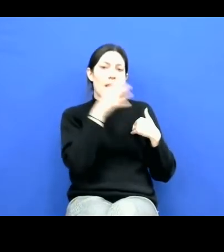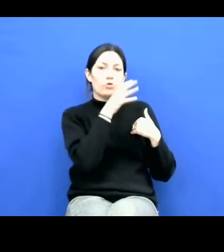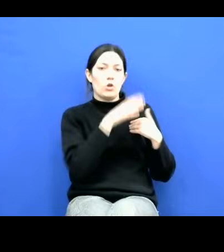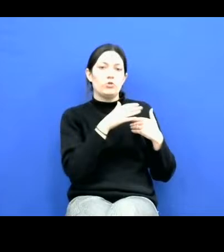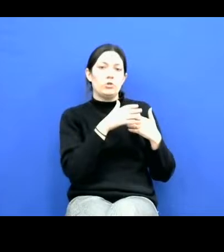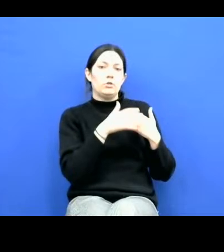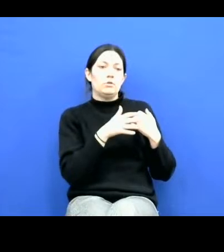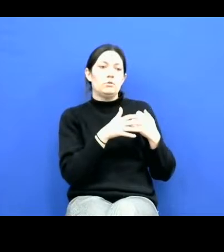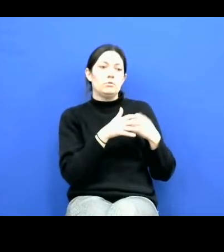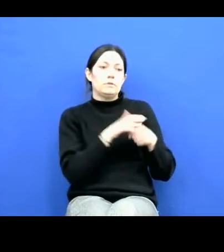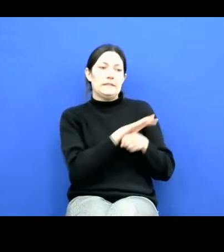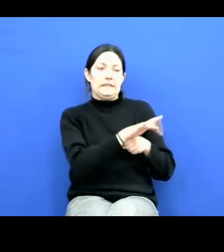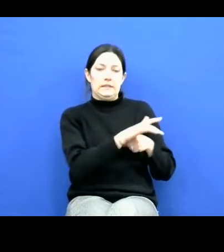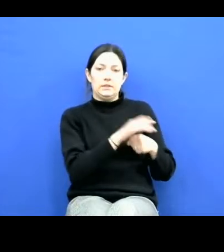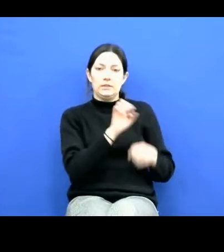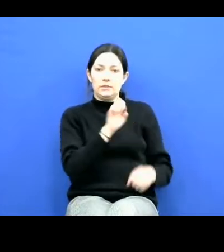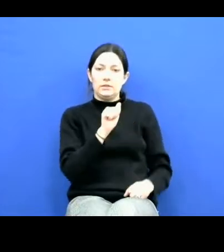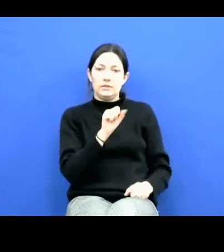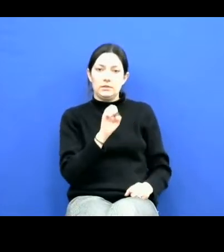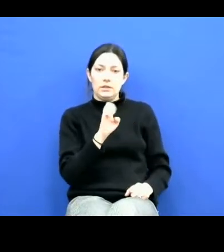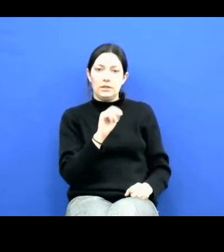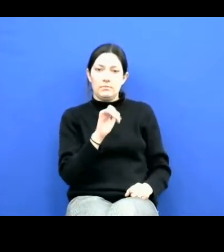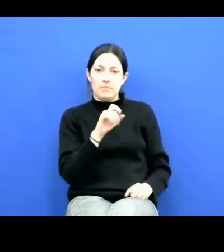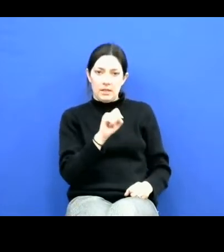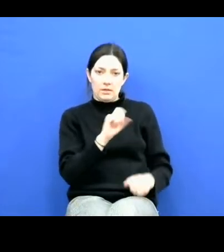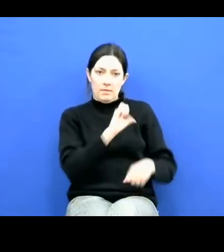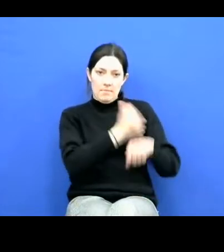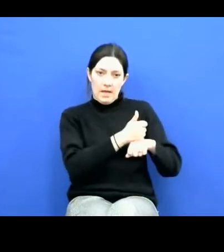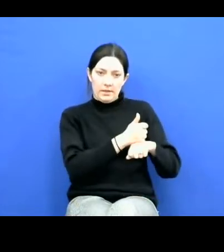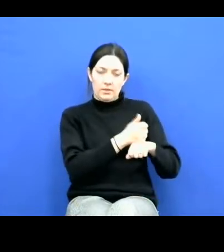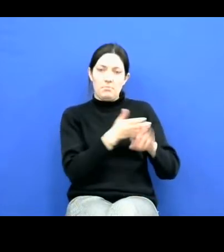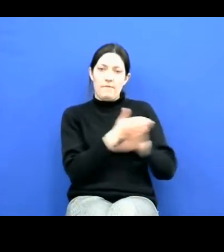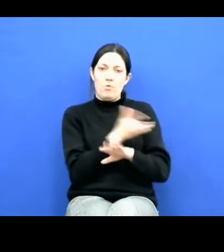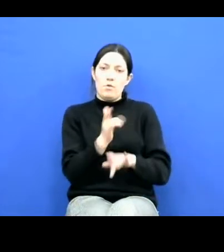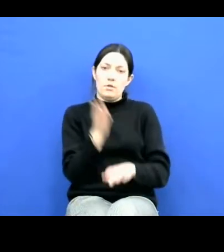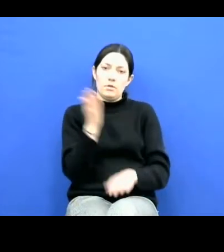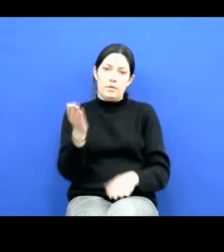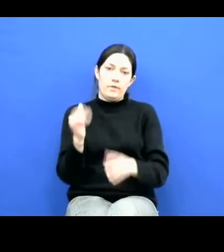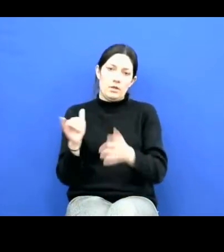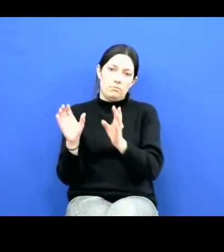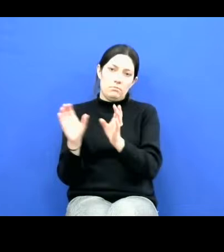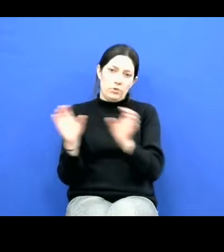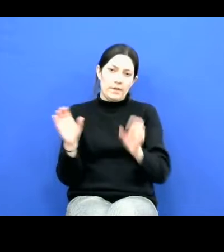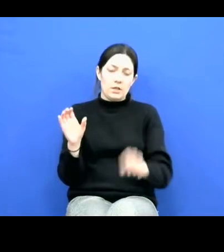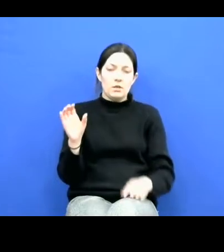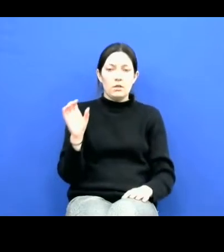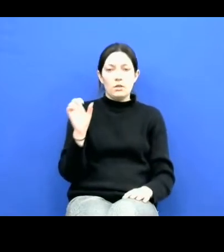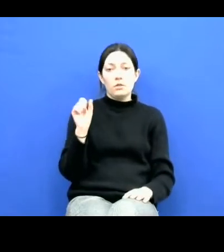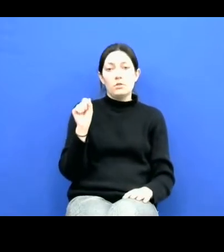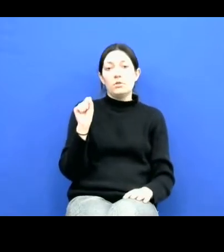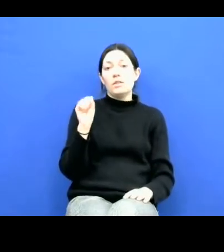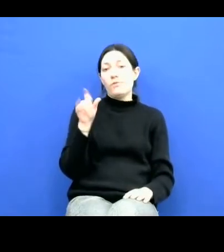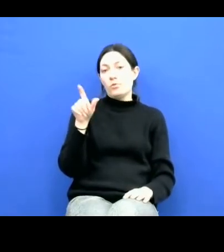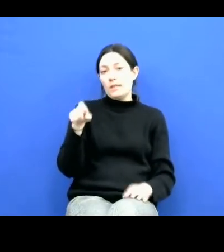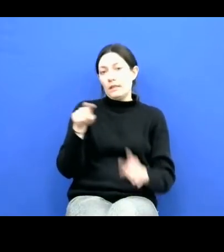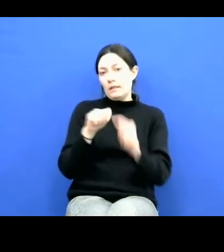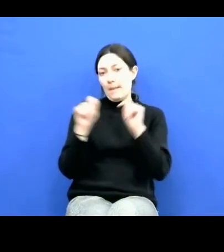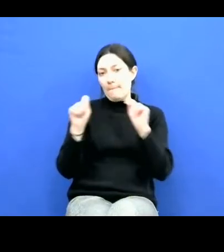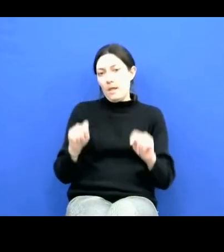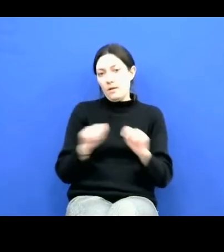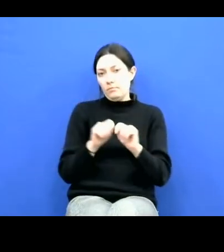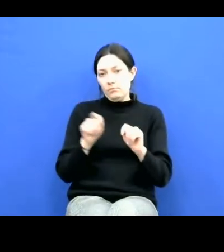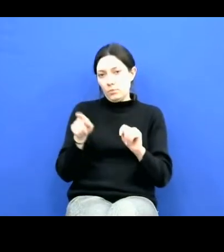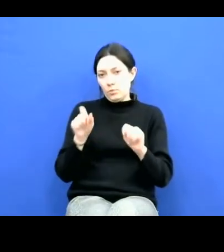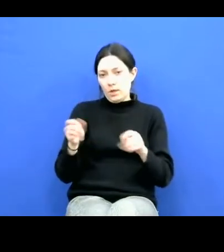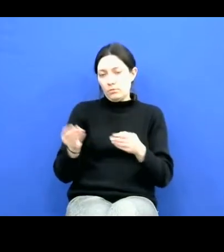prior. I don't know if we already have shared the previous one we had done, but if you need a template, we